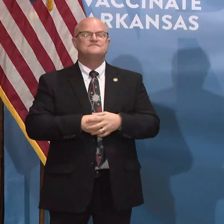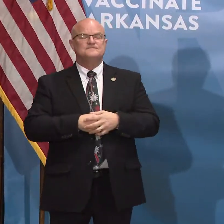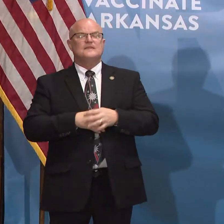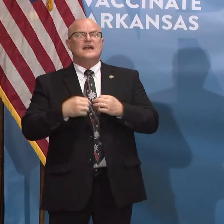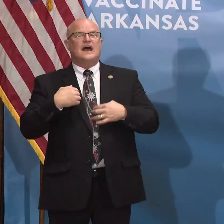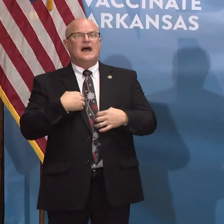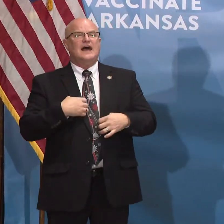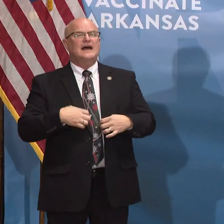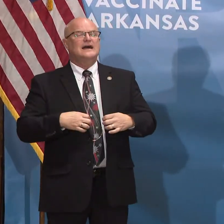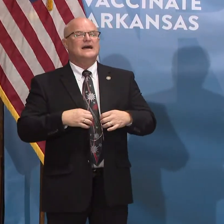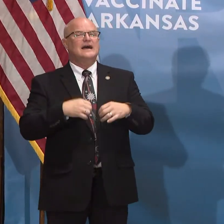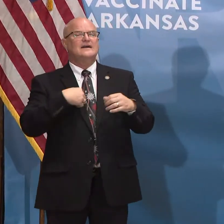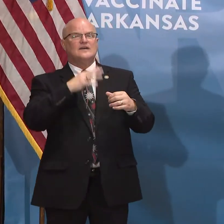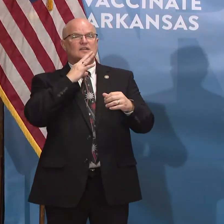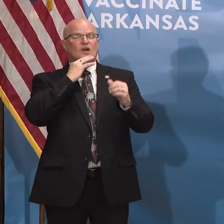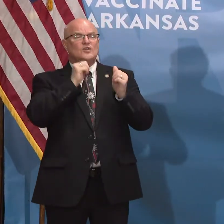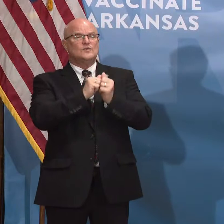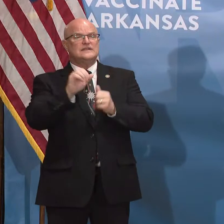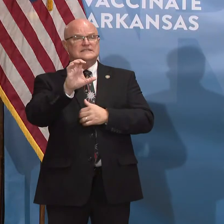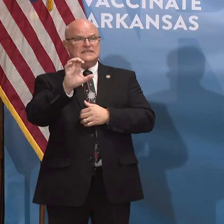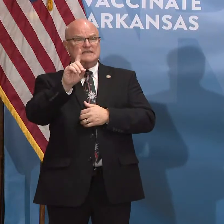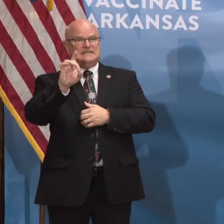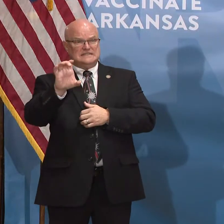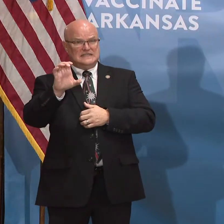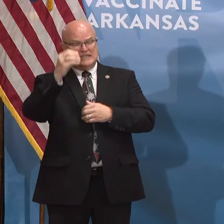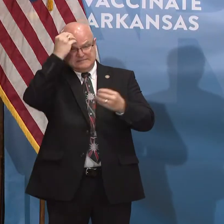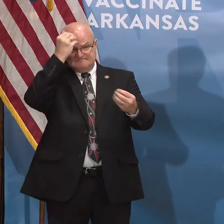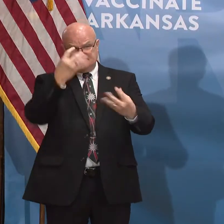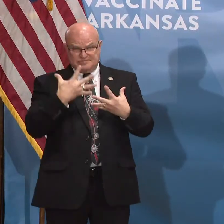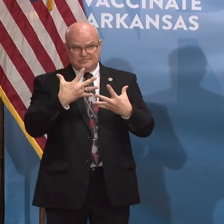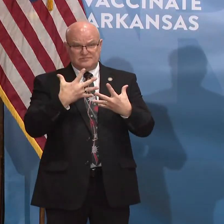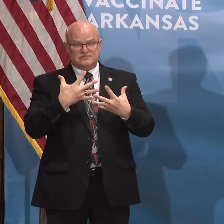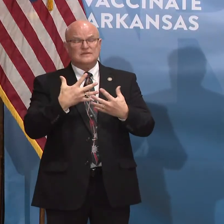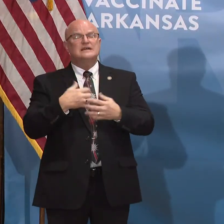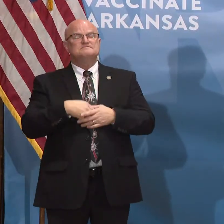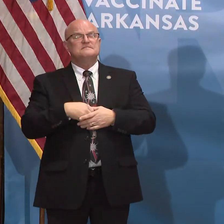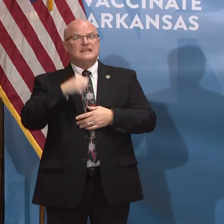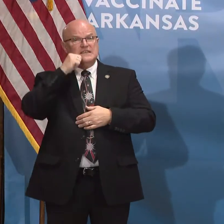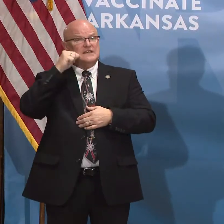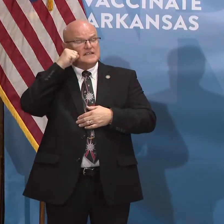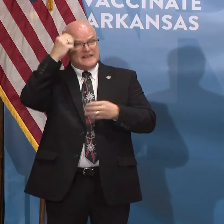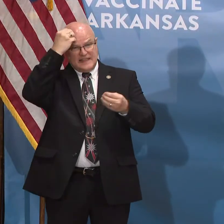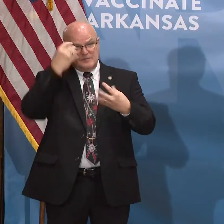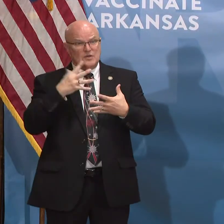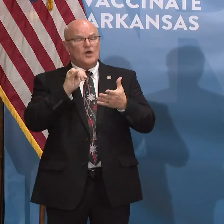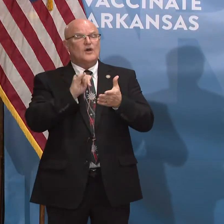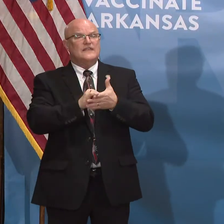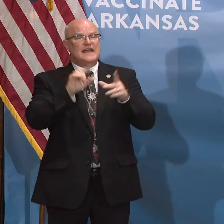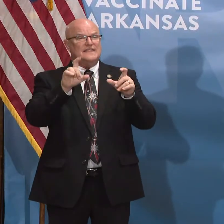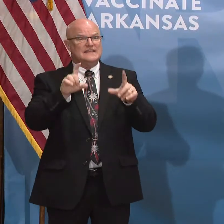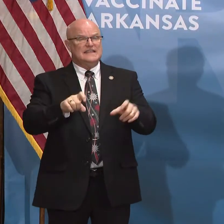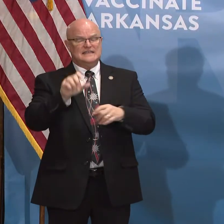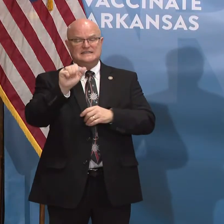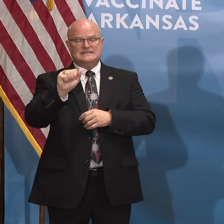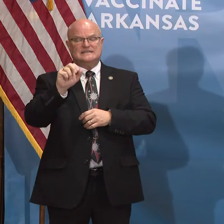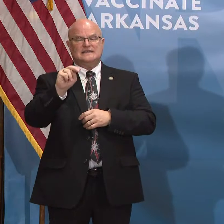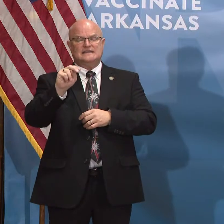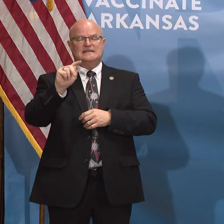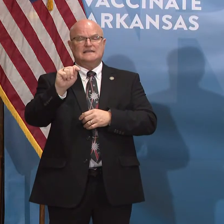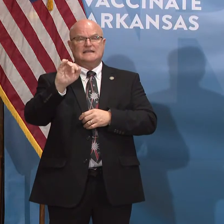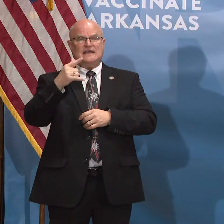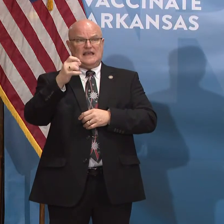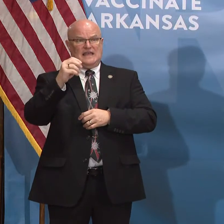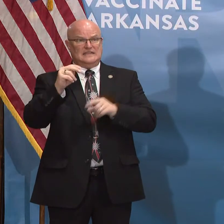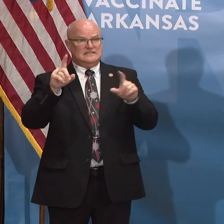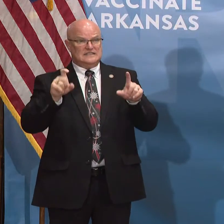I've directed those questions to the CDC, and I've been informed that as of yesterday that the tests that are available, those antigen tests, are